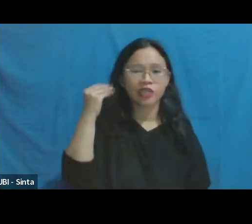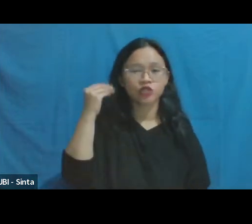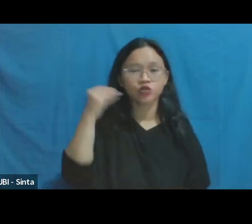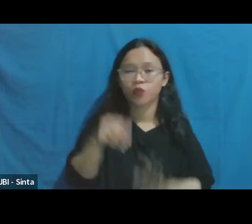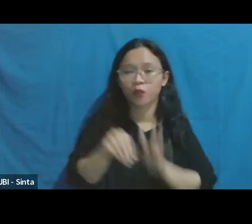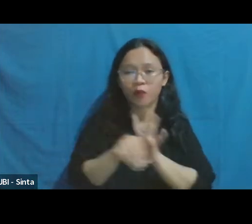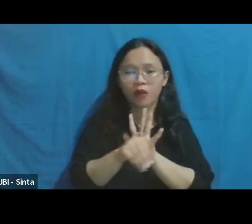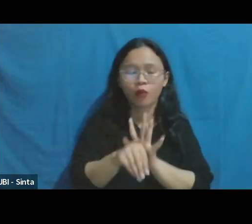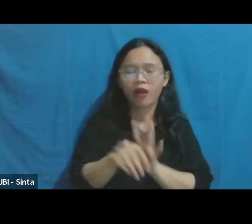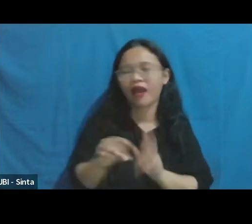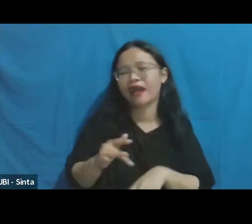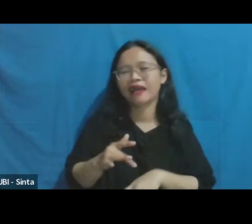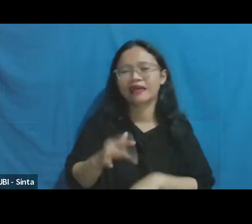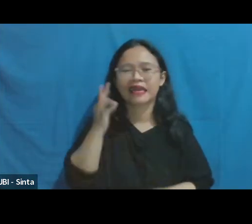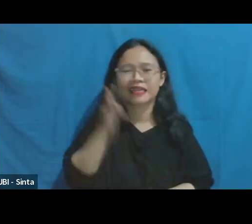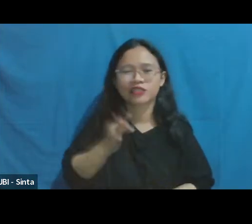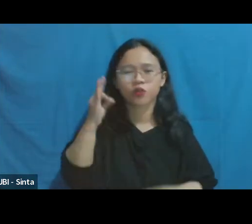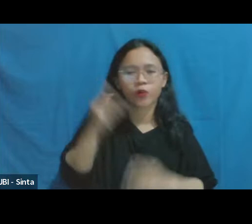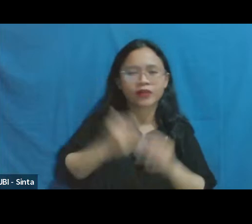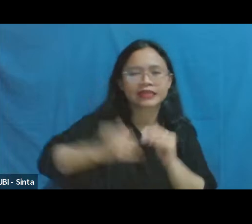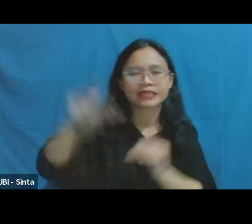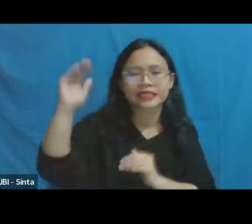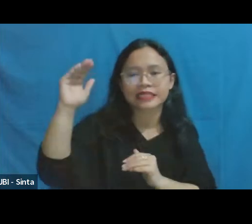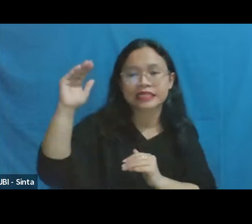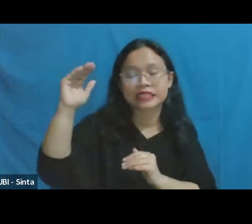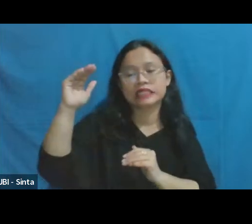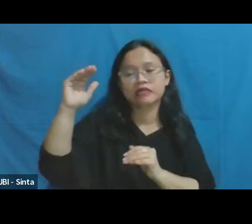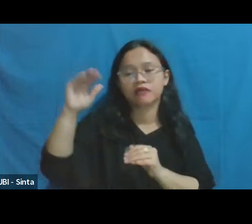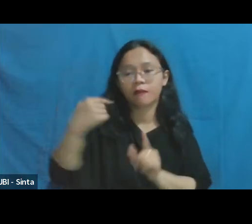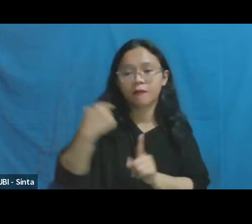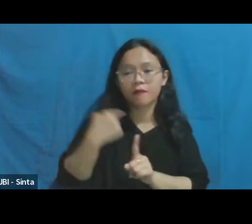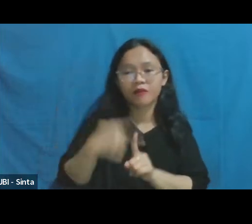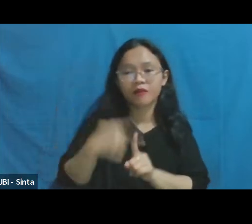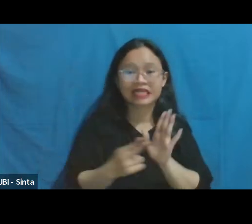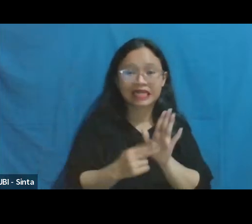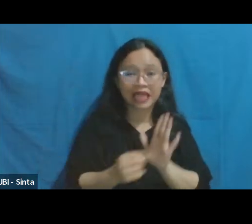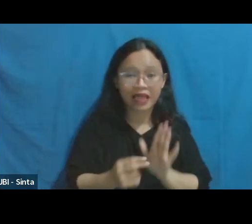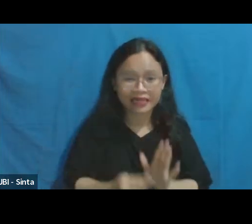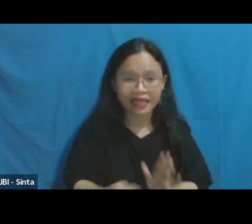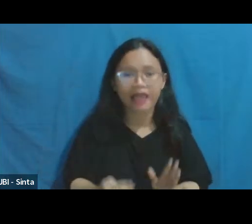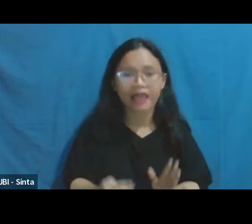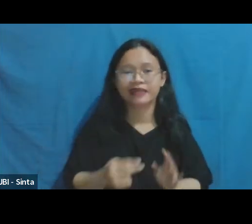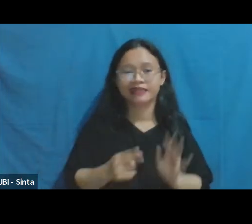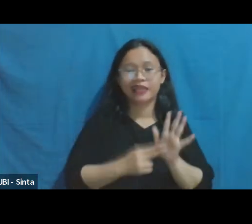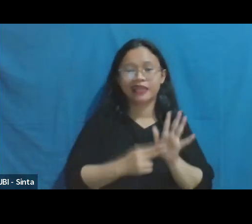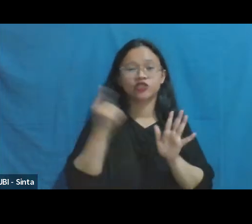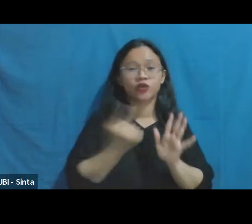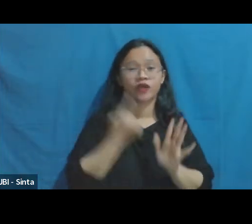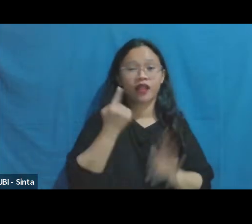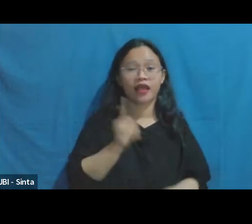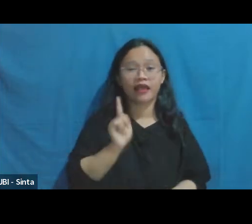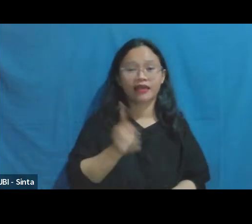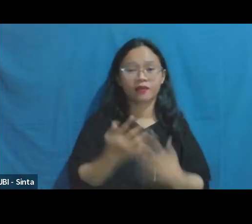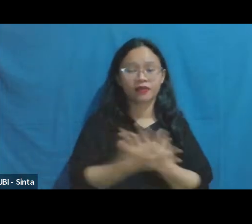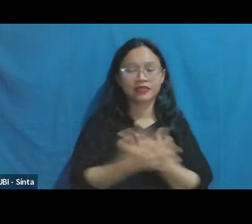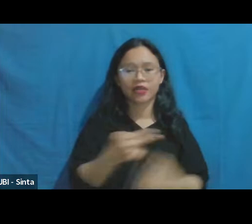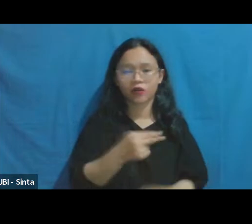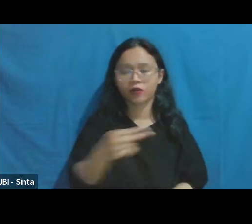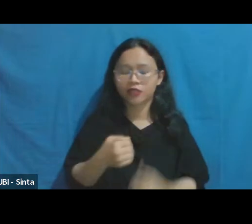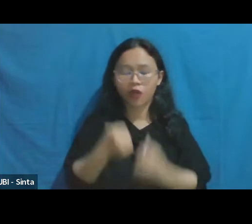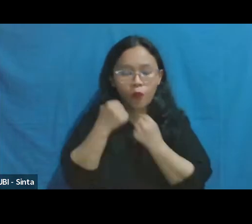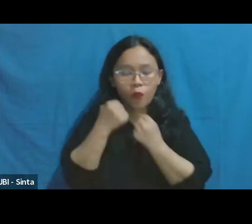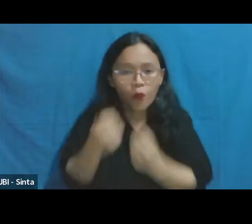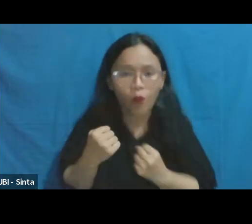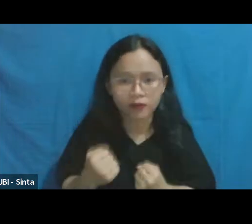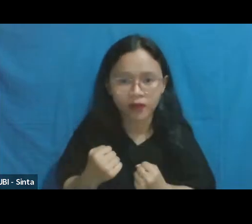Indonesian nationalism is very strong. He's always thinking that Papua is part of Indonesia,